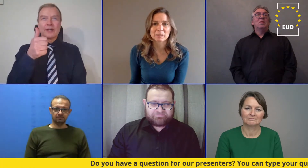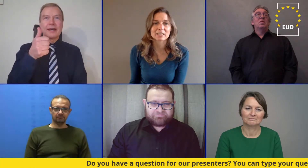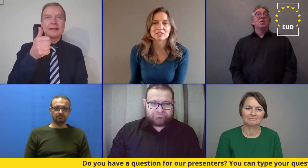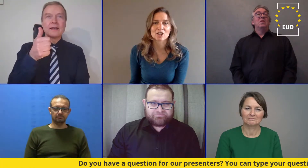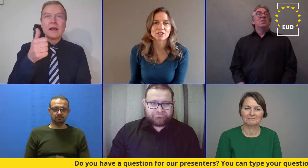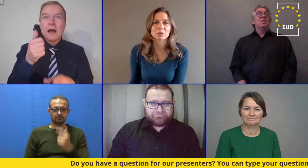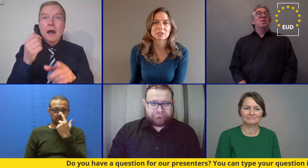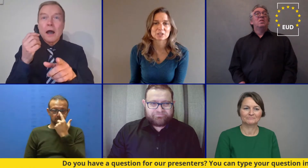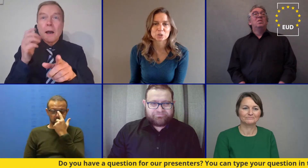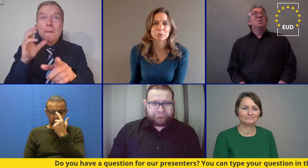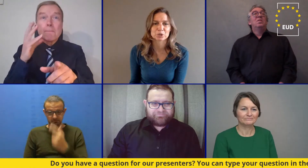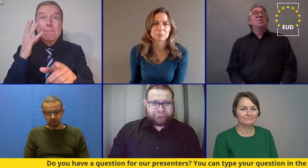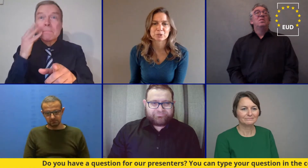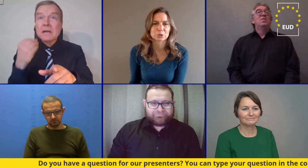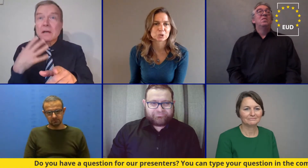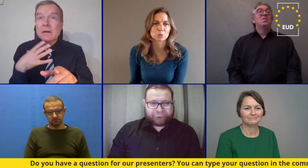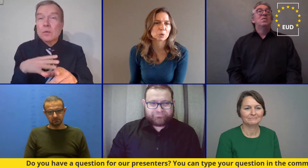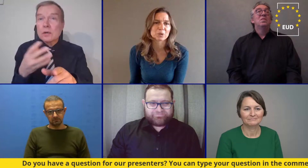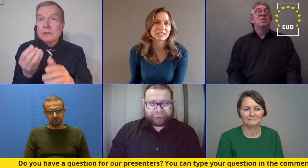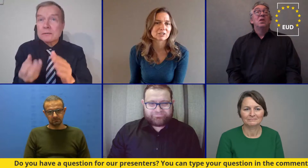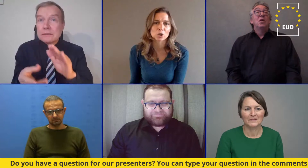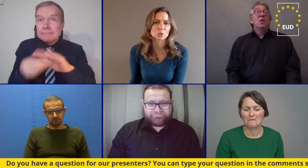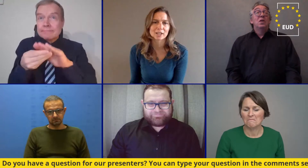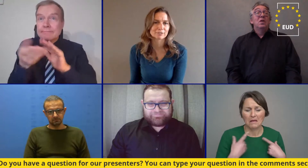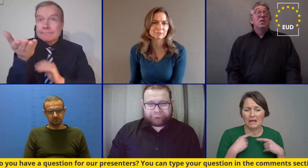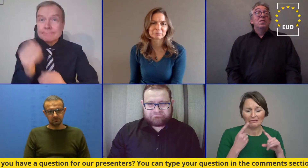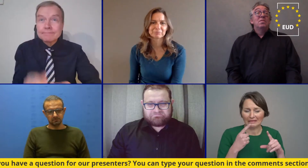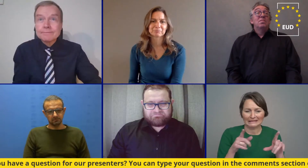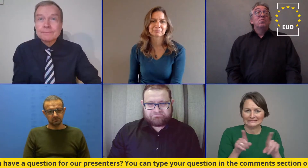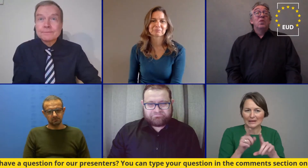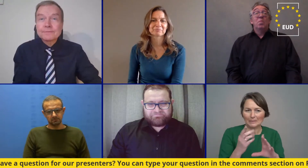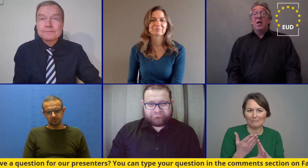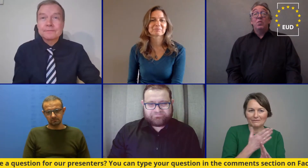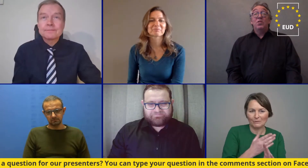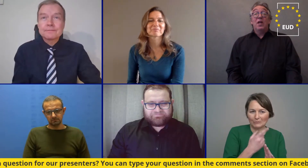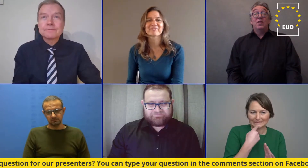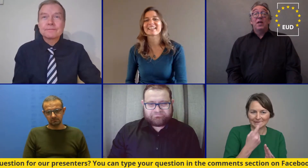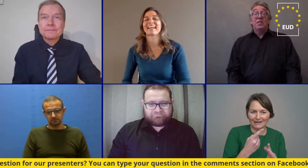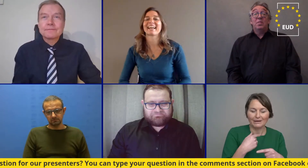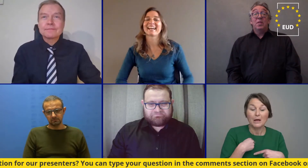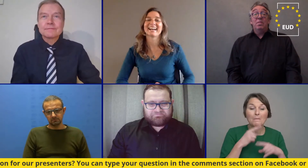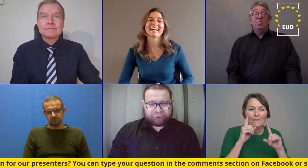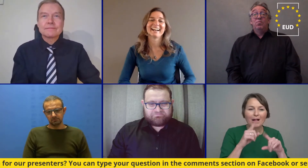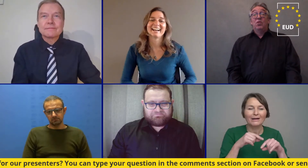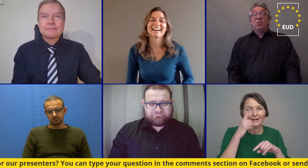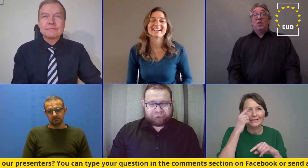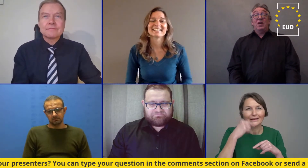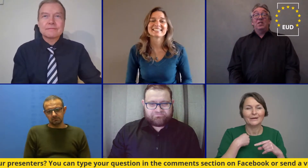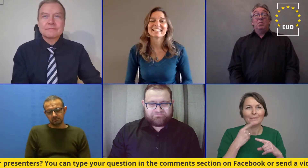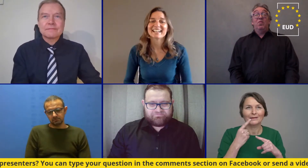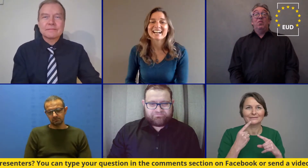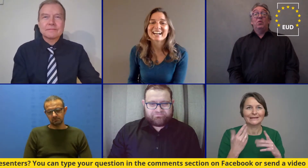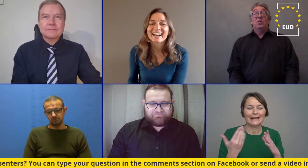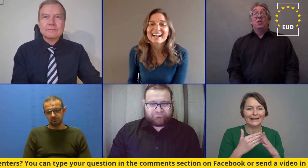depends on what the interpreter can produce, so both hearing or deaf. Maya, would you like to add something? No, like I said before,